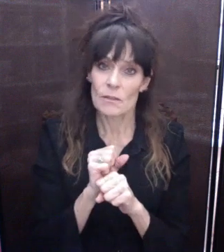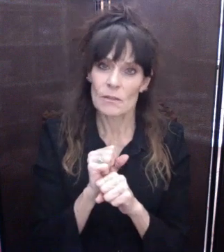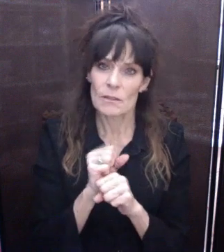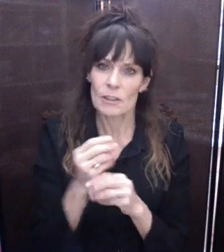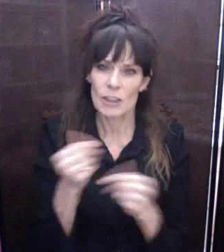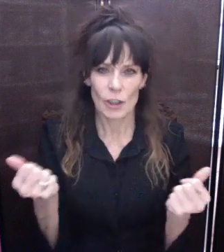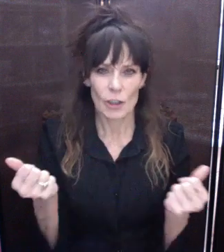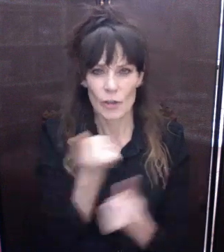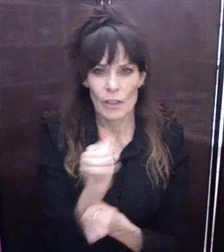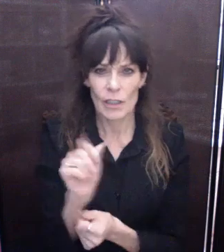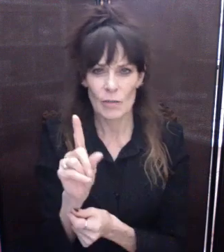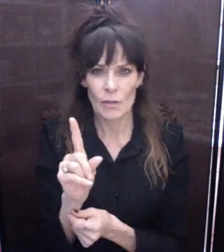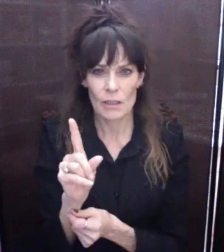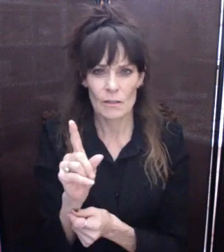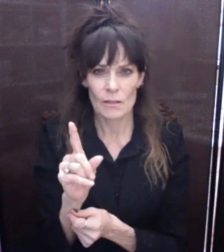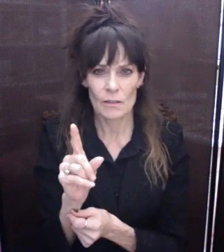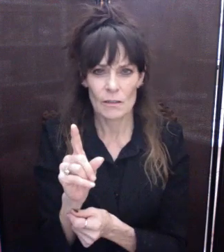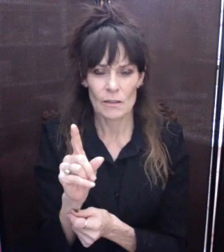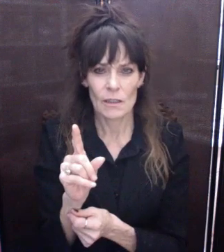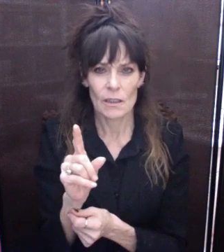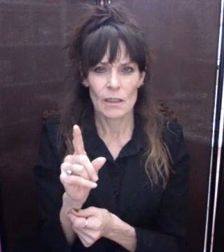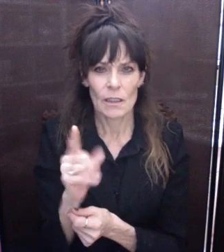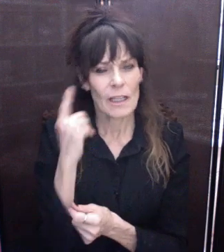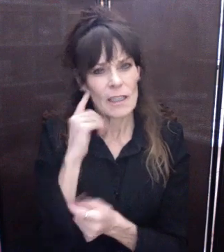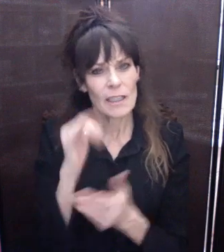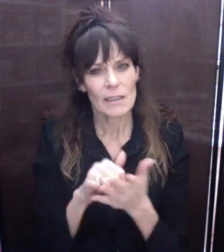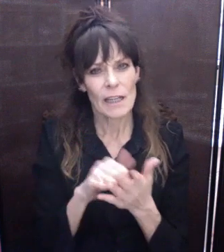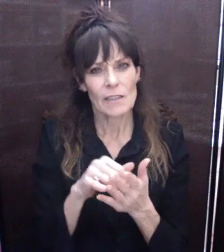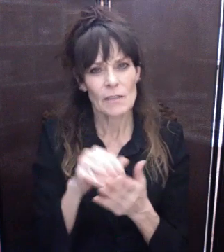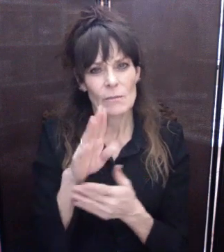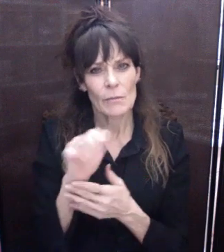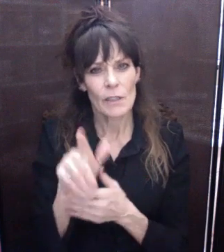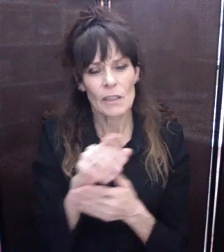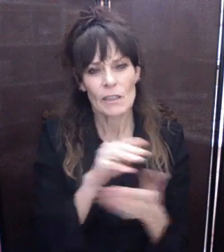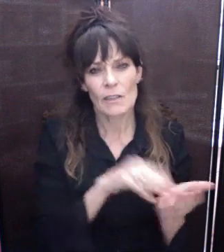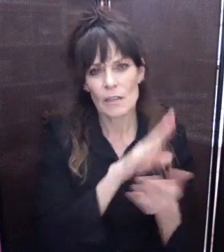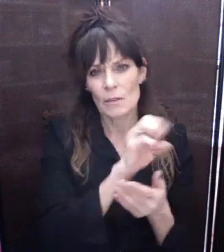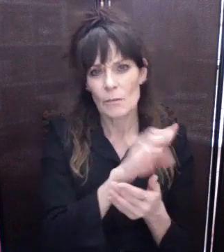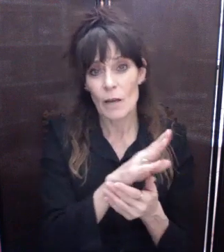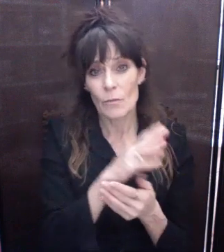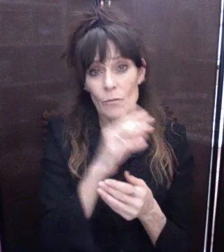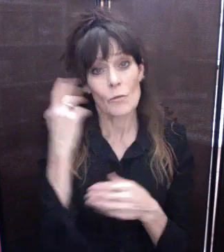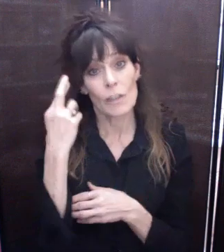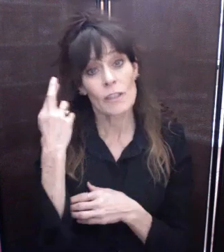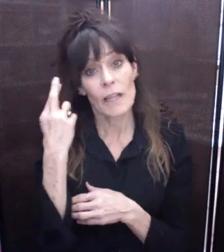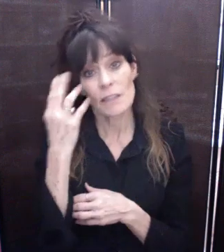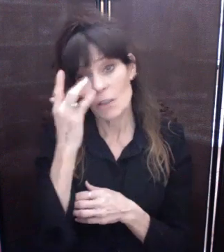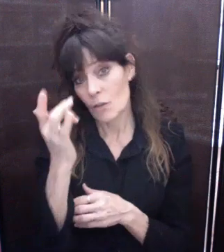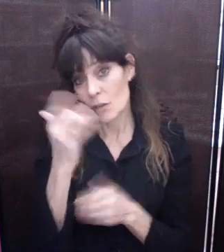anybody as a sponsor. And I think that's what Bill and Dr. Bob were realizing early on in the process, that they needed